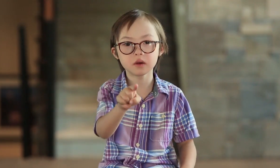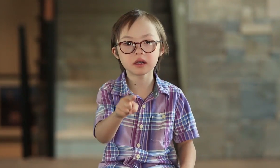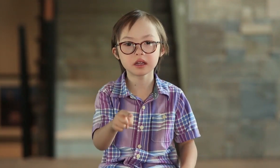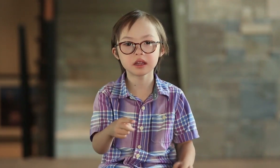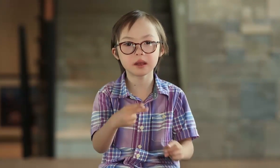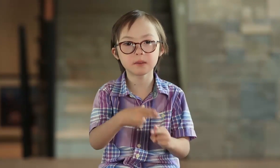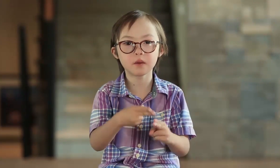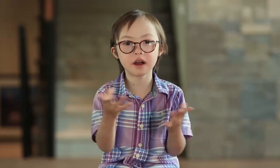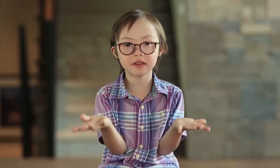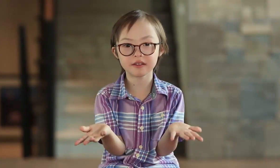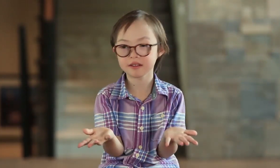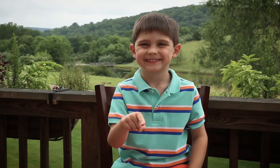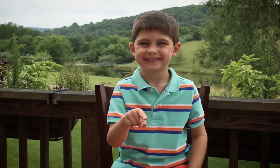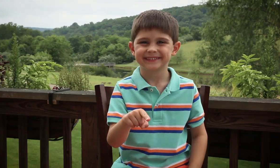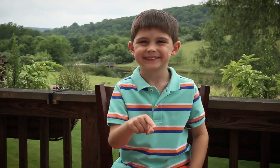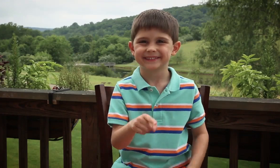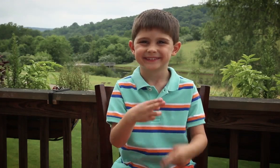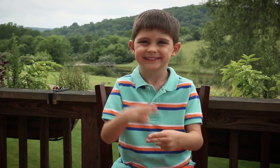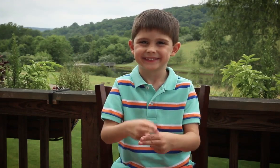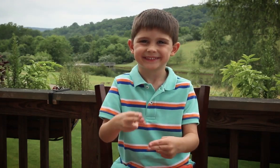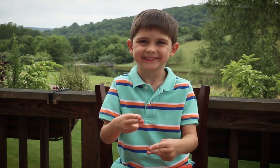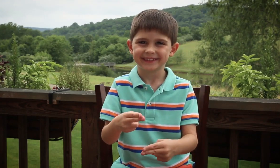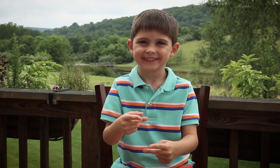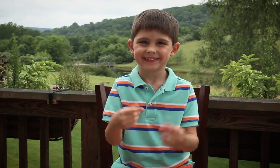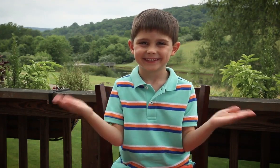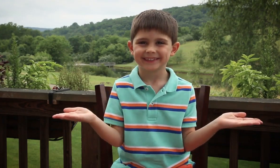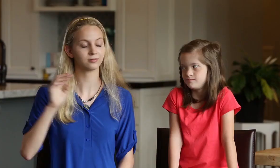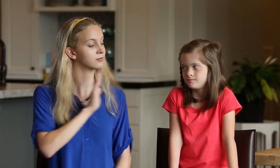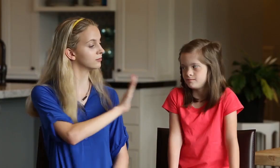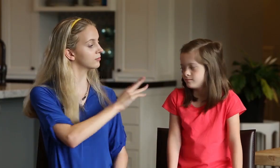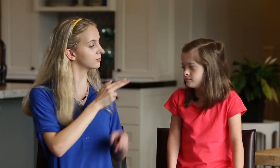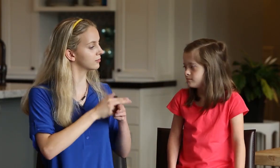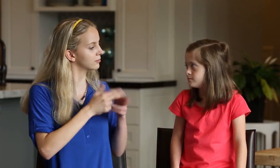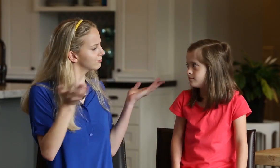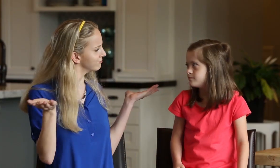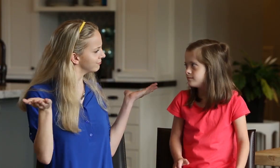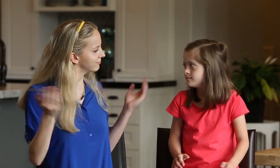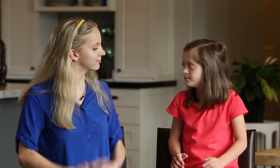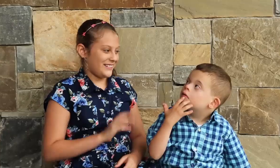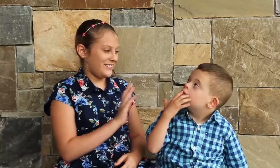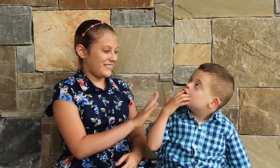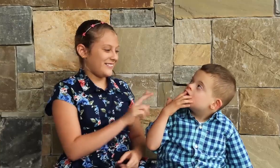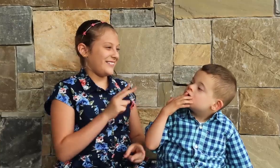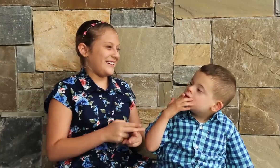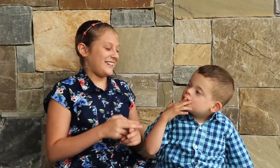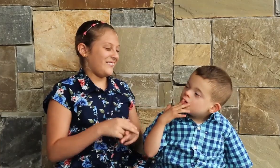You name what? You name what? Your name what? Your name